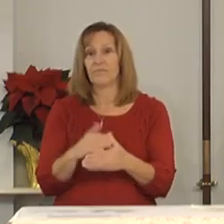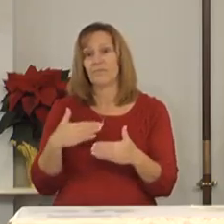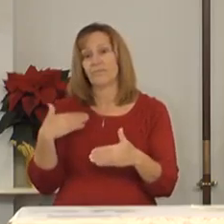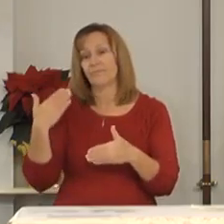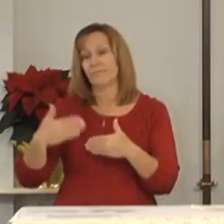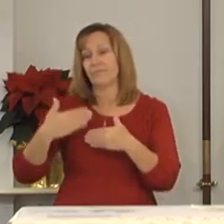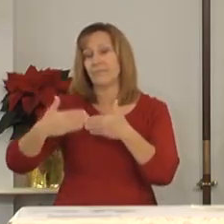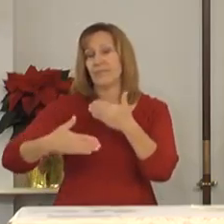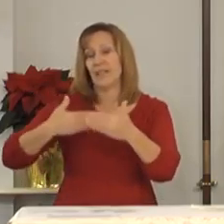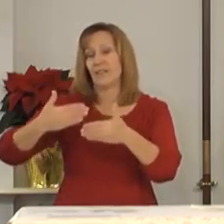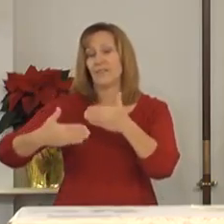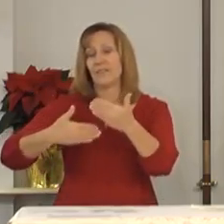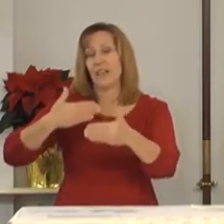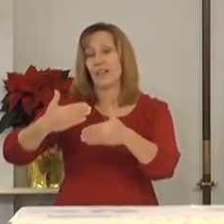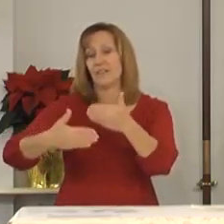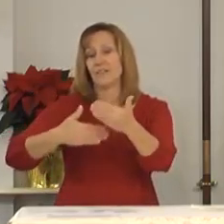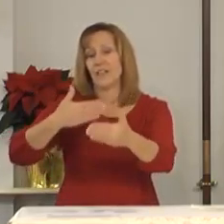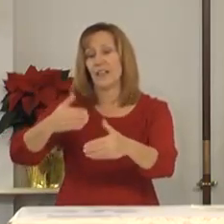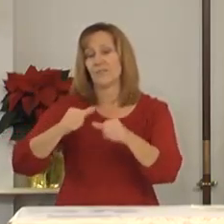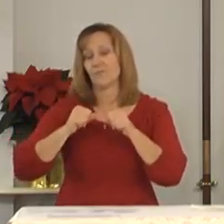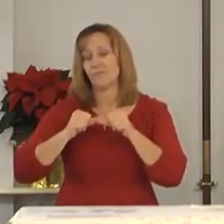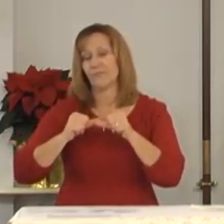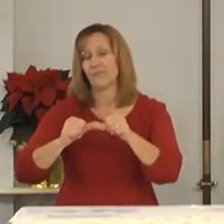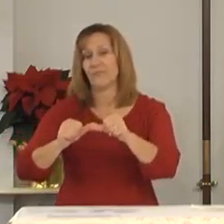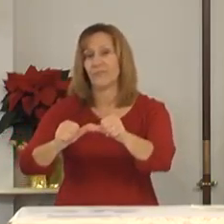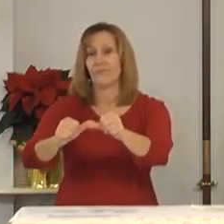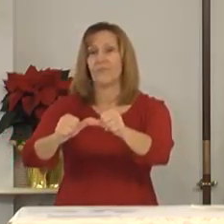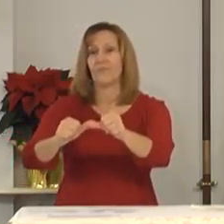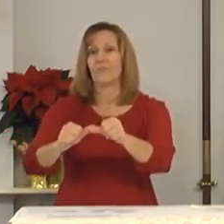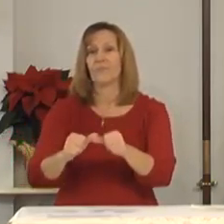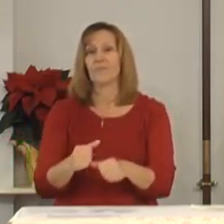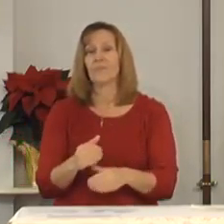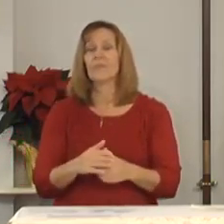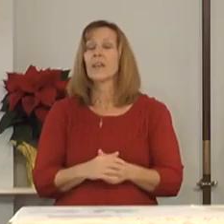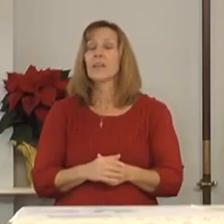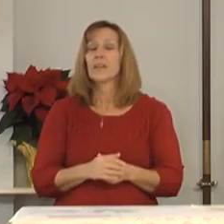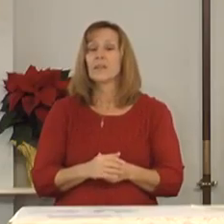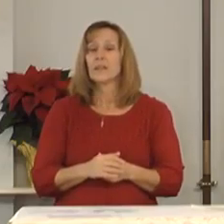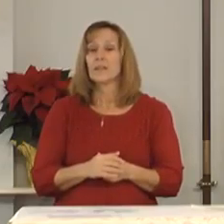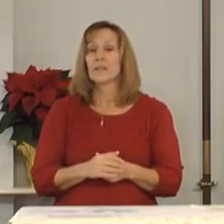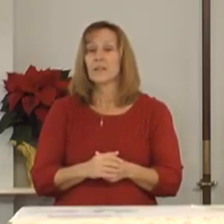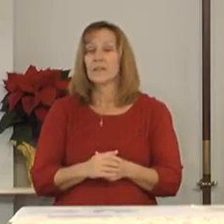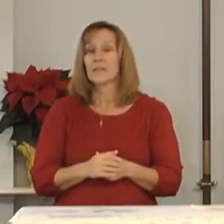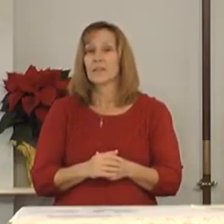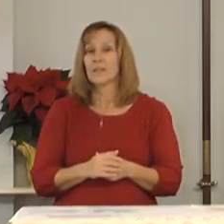that and after that and after that.